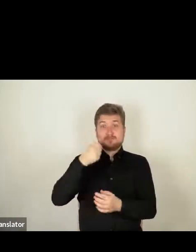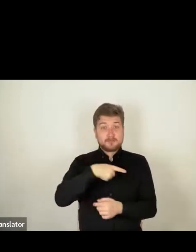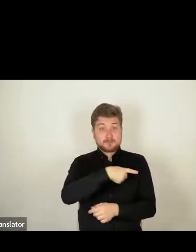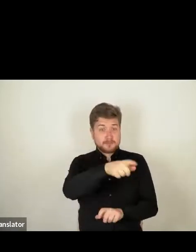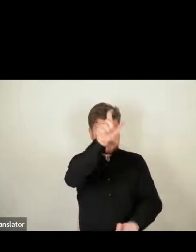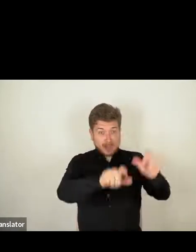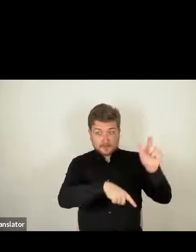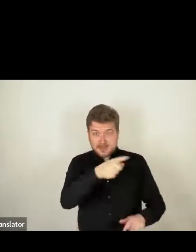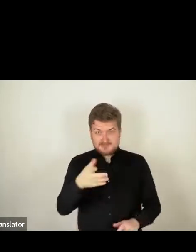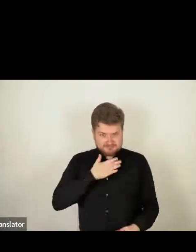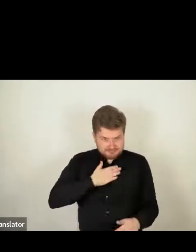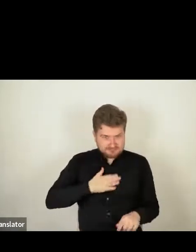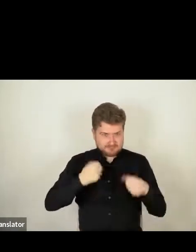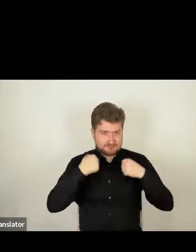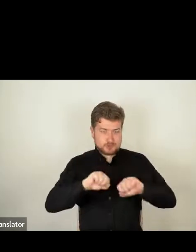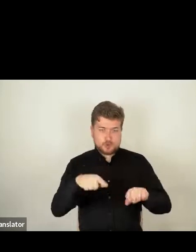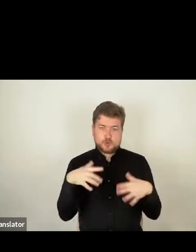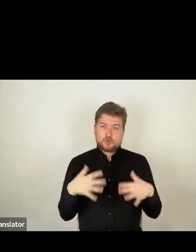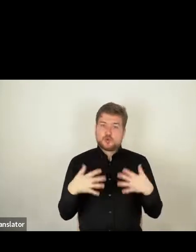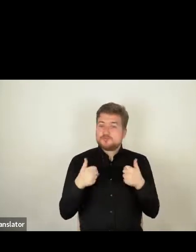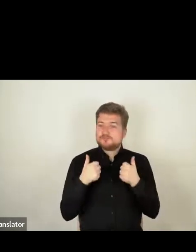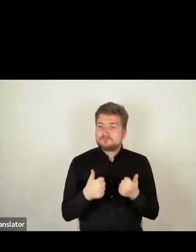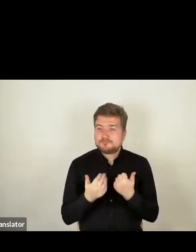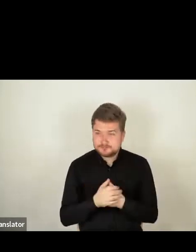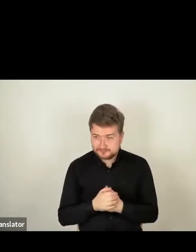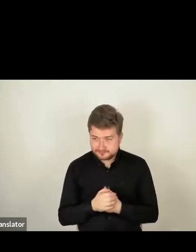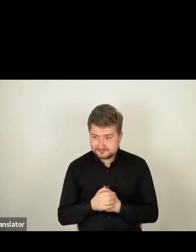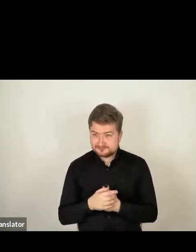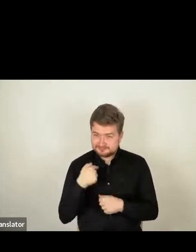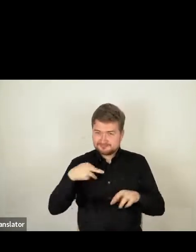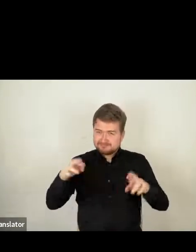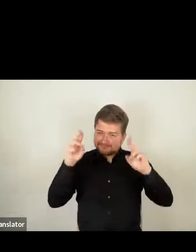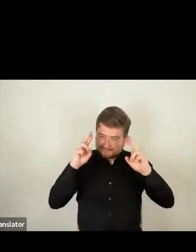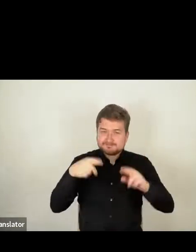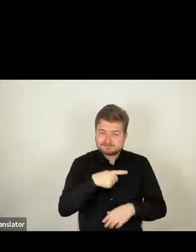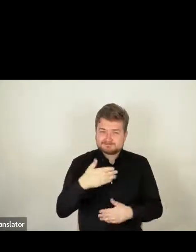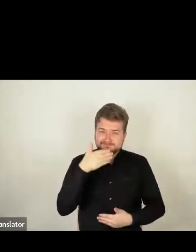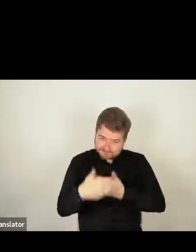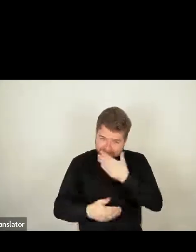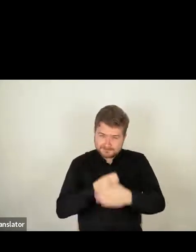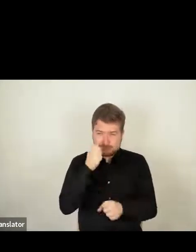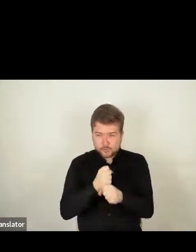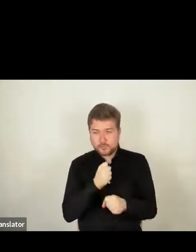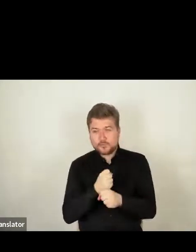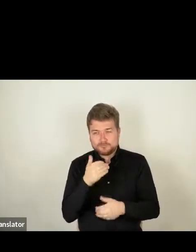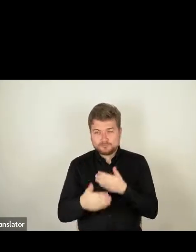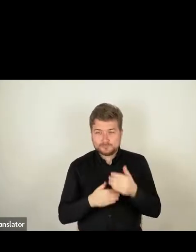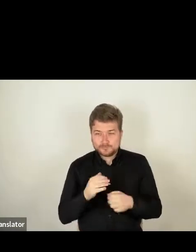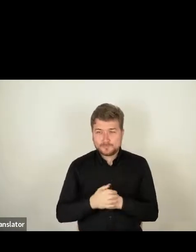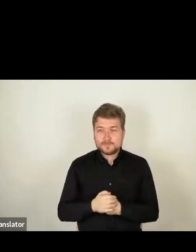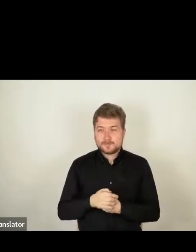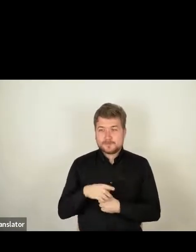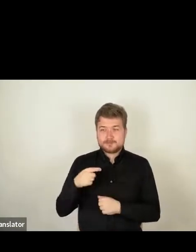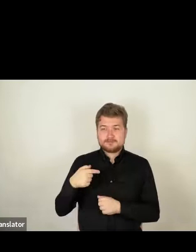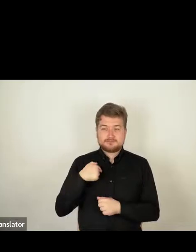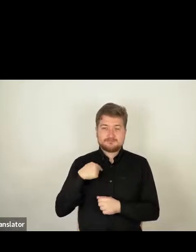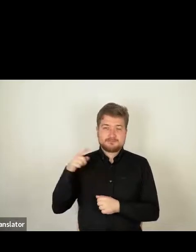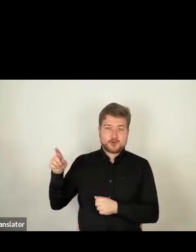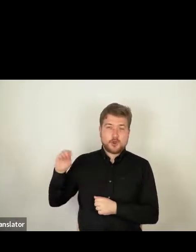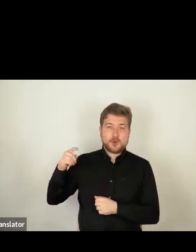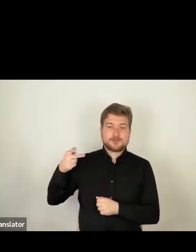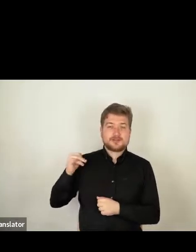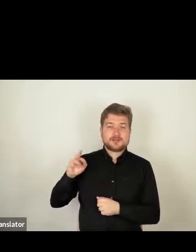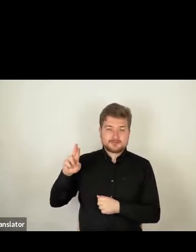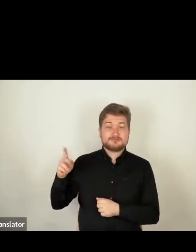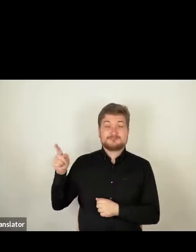forward. So let us continue working on this path together. On behalf of OSCE ODIHR, thank you very much, dear participants, for your time, for